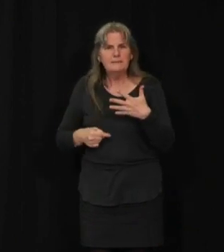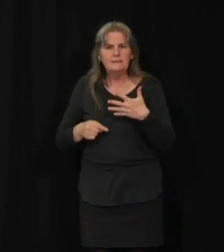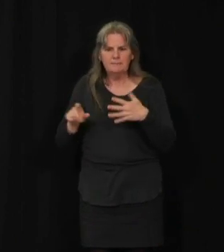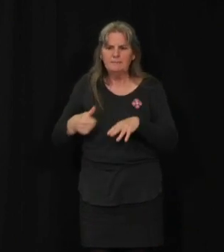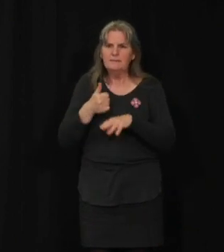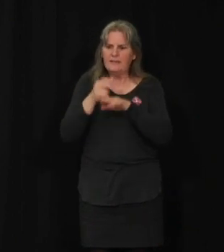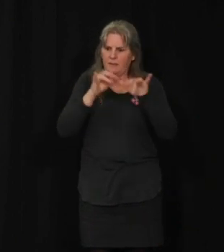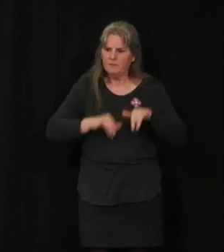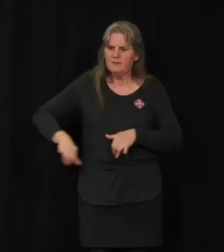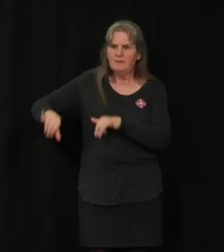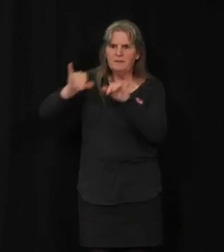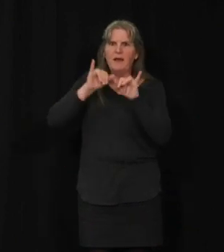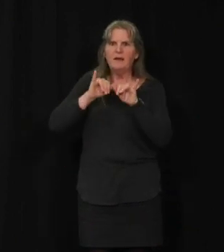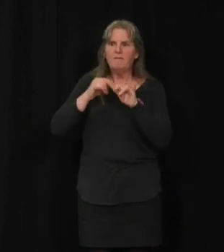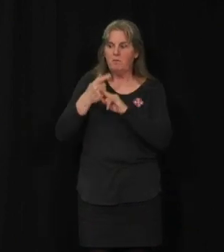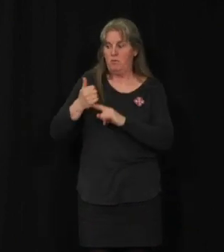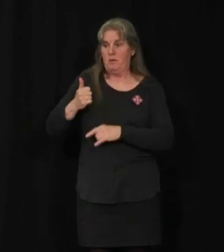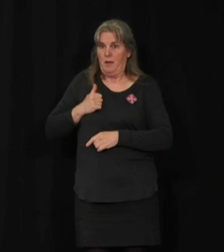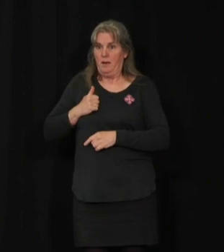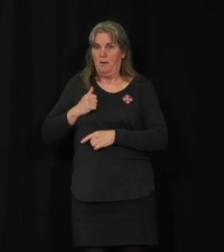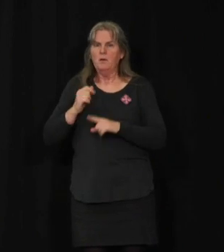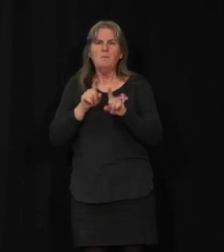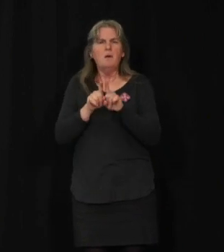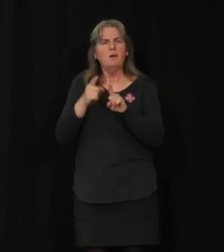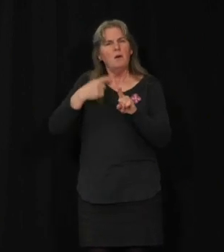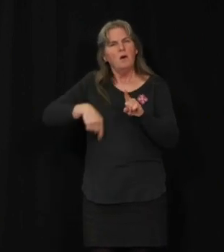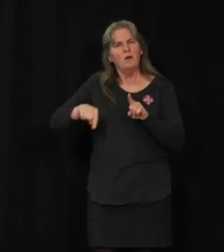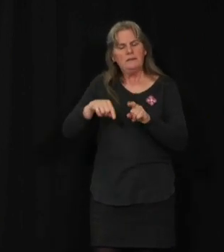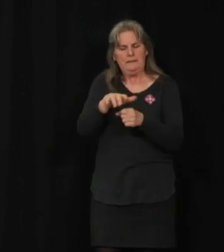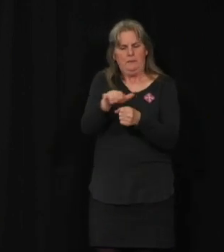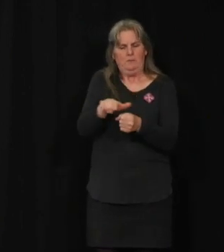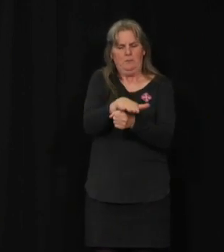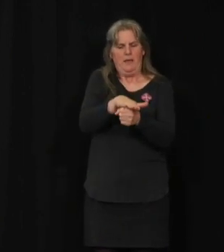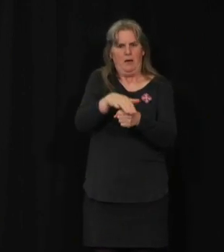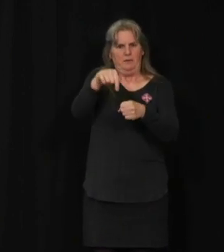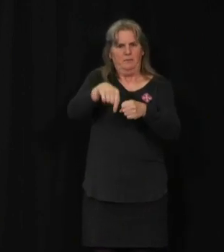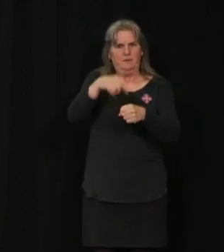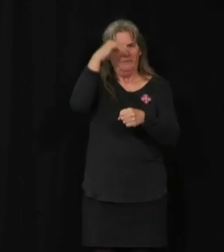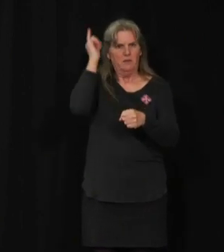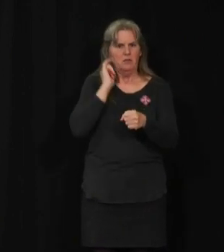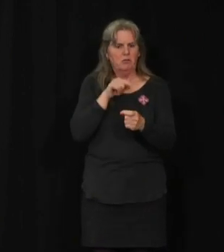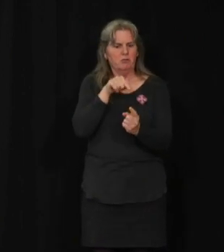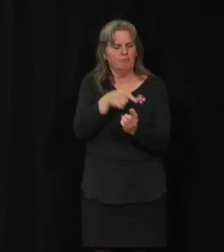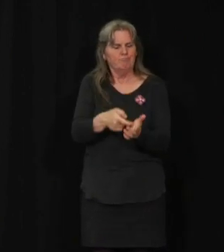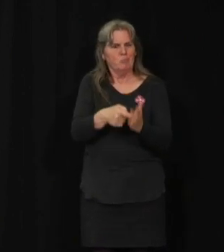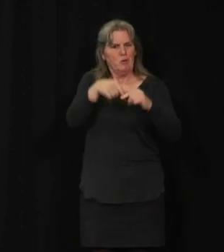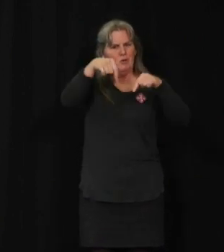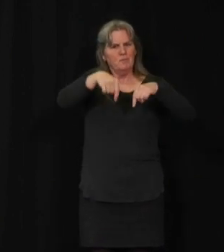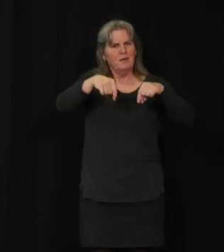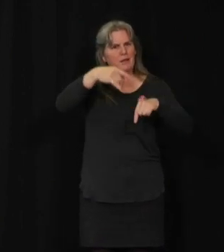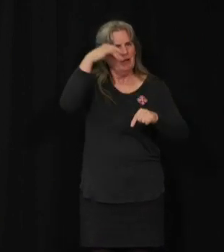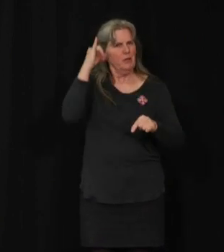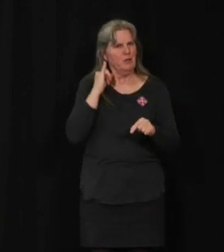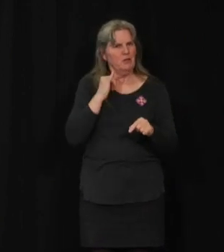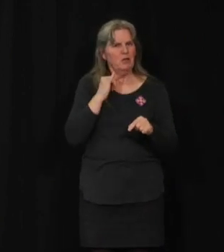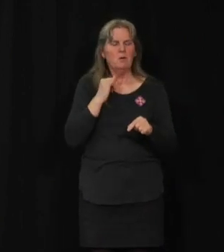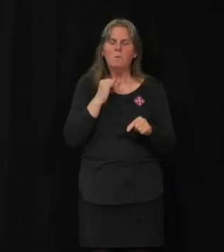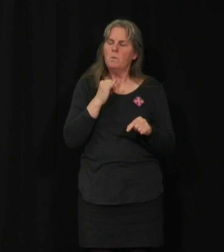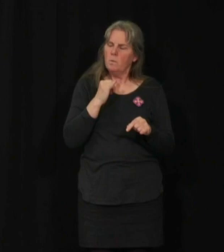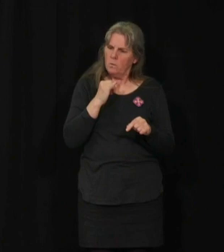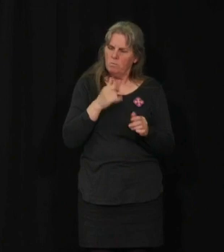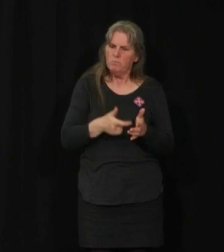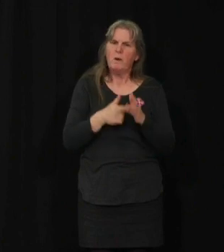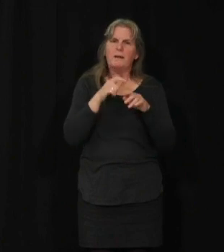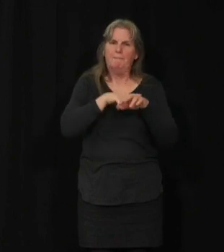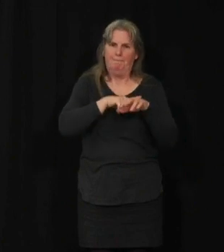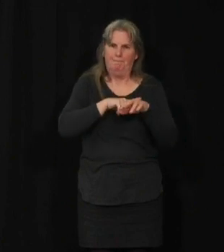and principles for the nation, but then also regionally specific targets and requirements. All of this takes a lot of